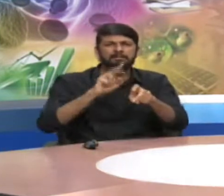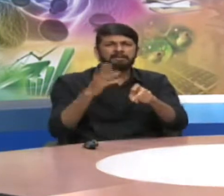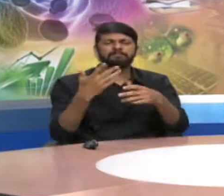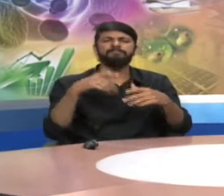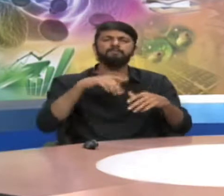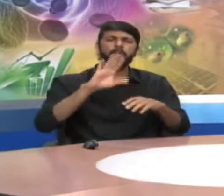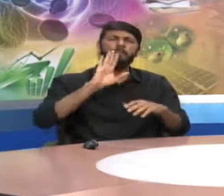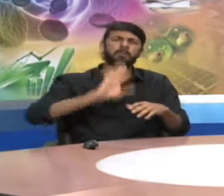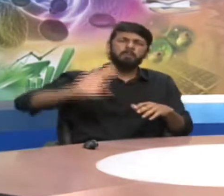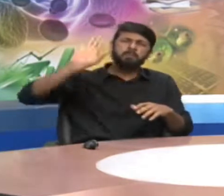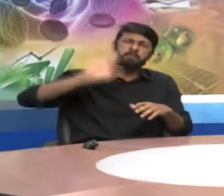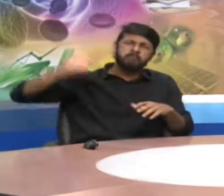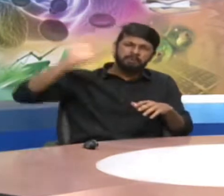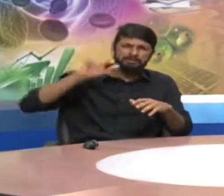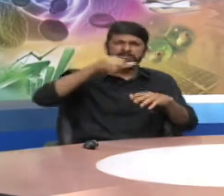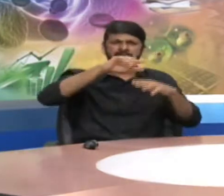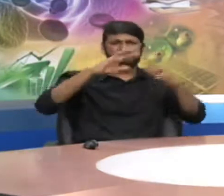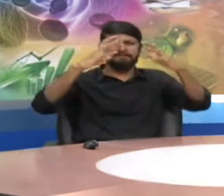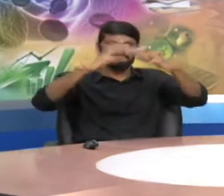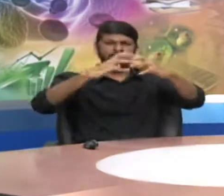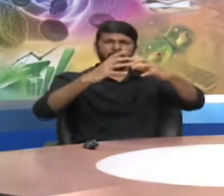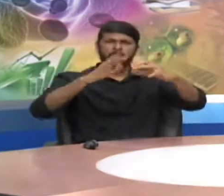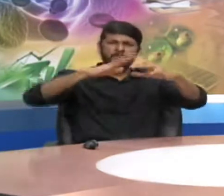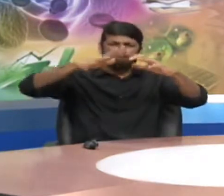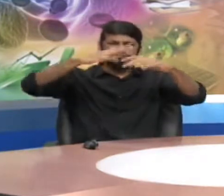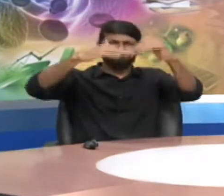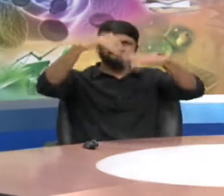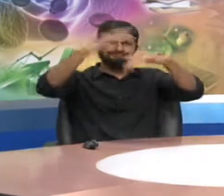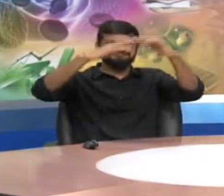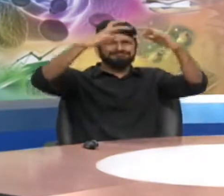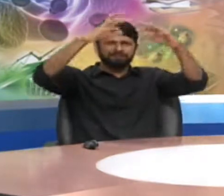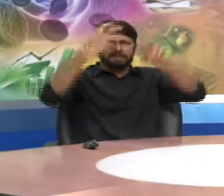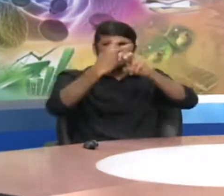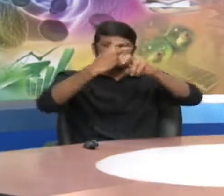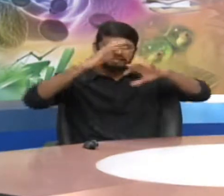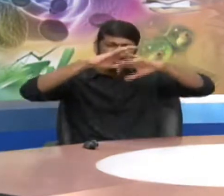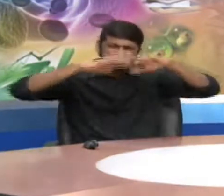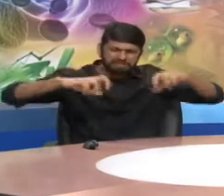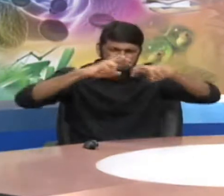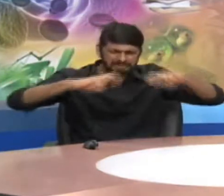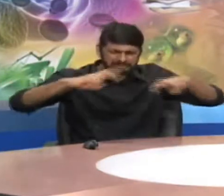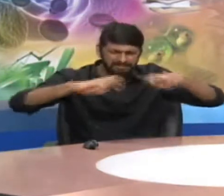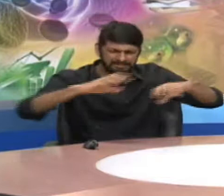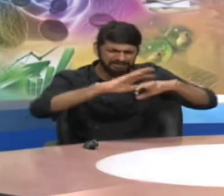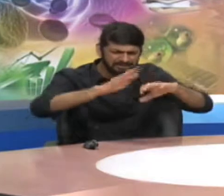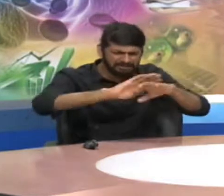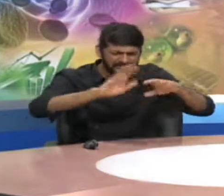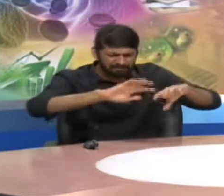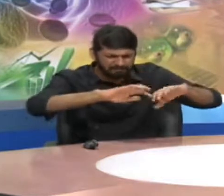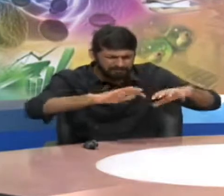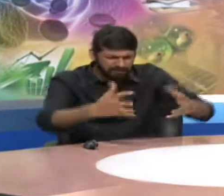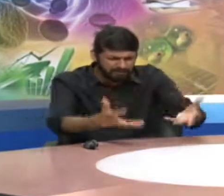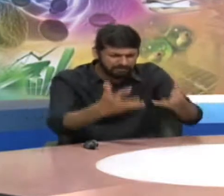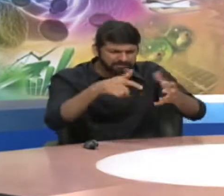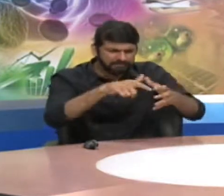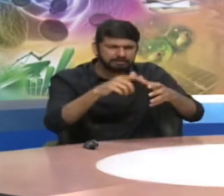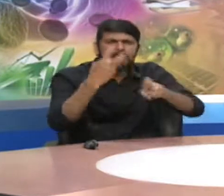Fossil, what is fossils? Fossil is remains of plants, animals, etc. preserved